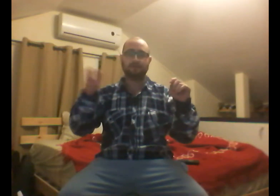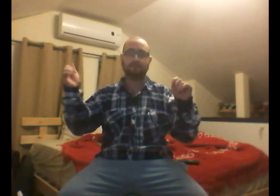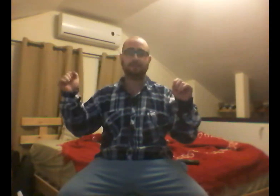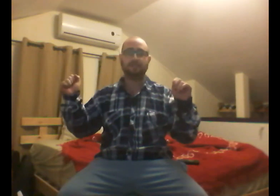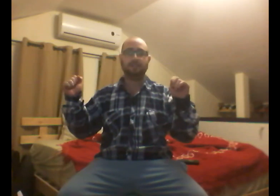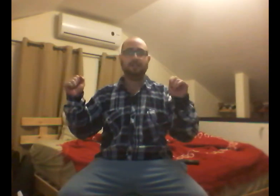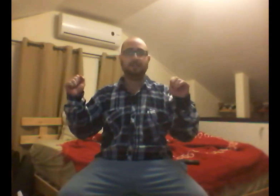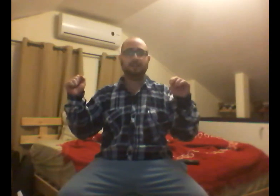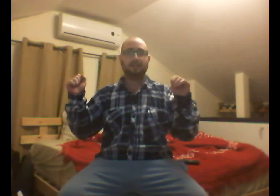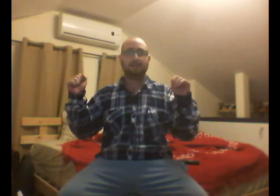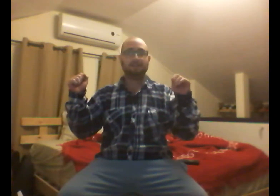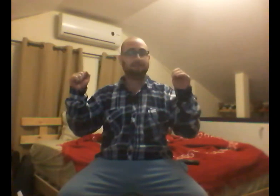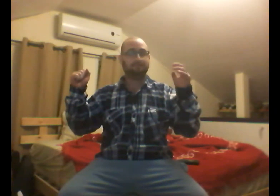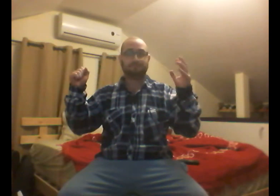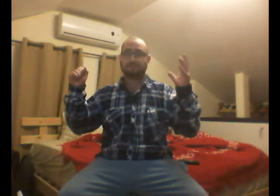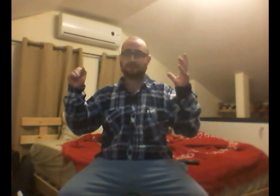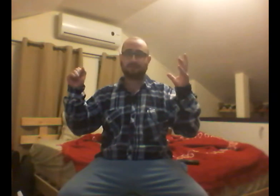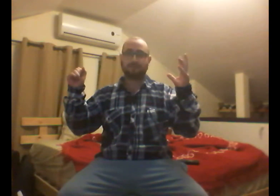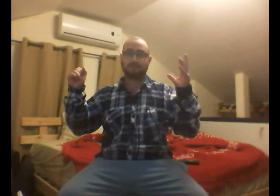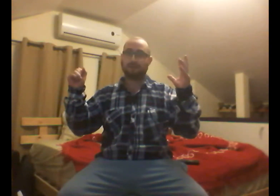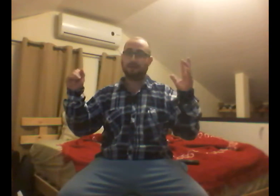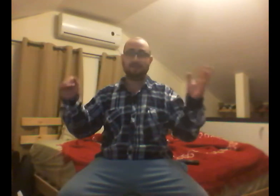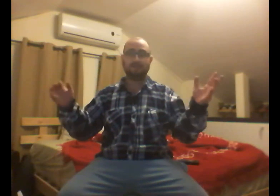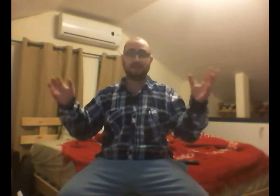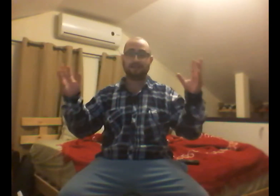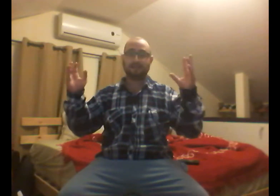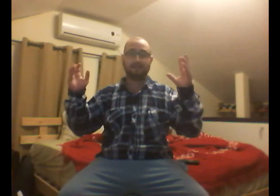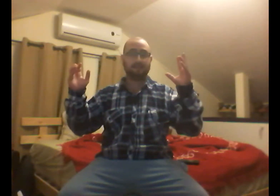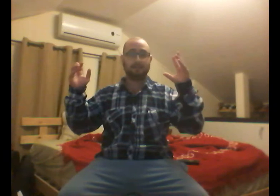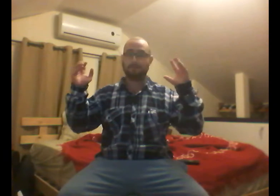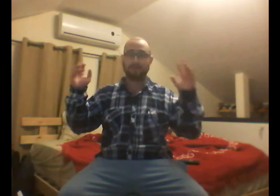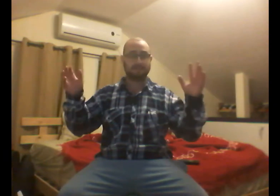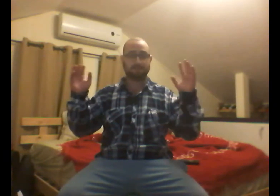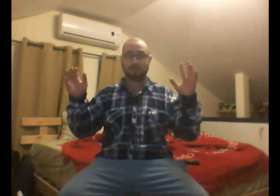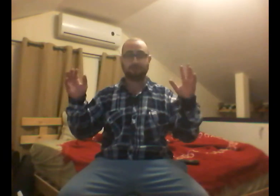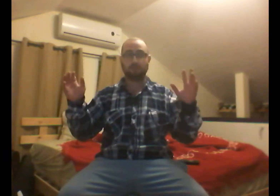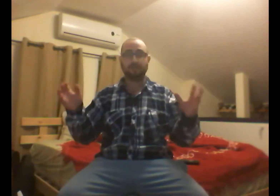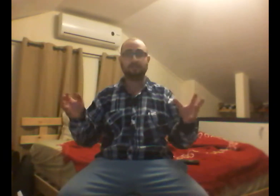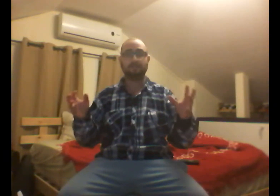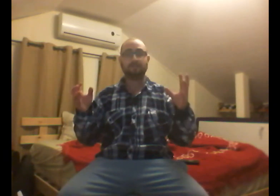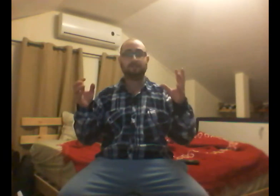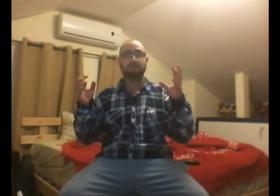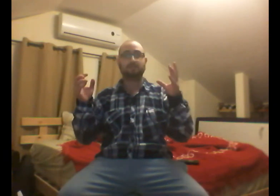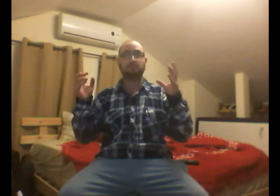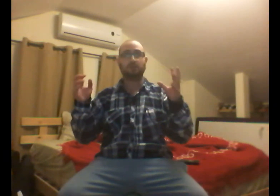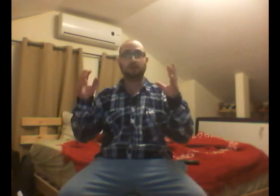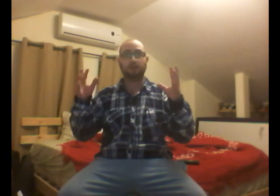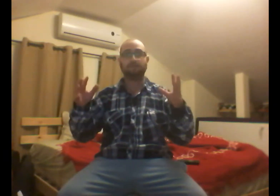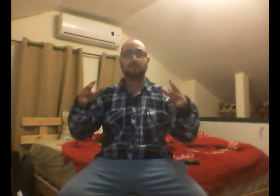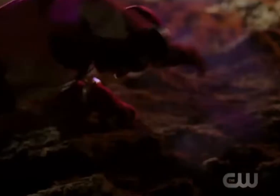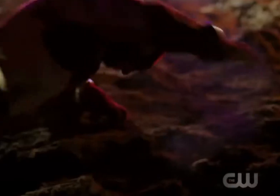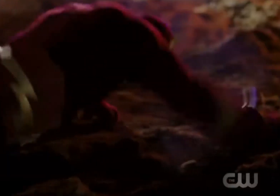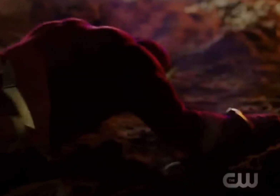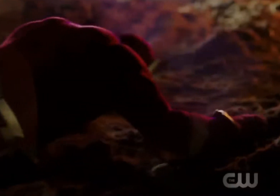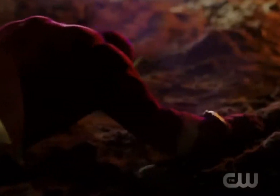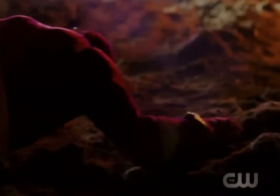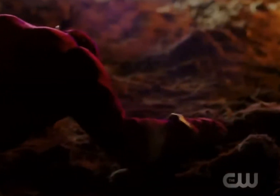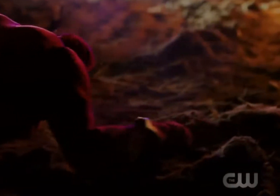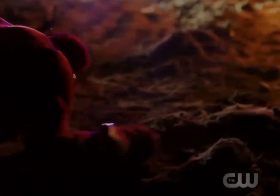three. And I mean that in the best possible way. To start off the promo that